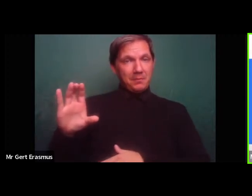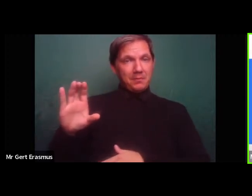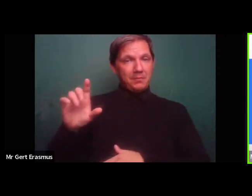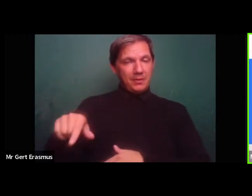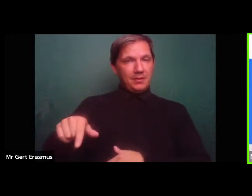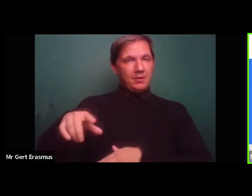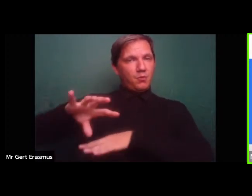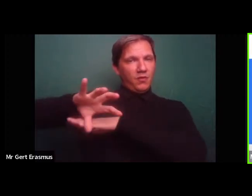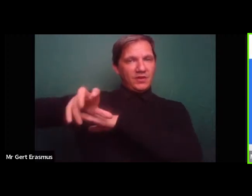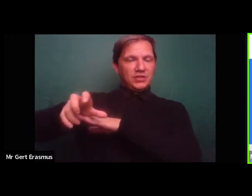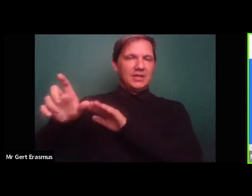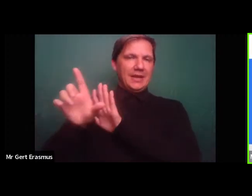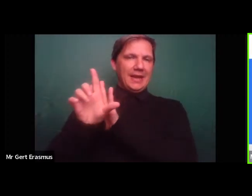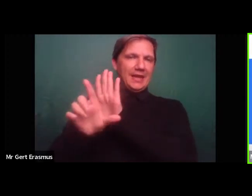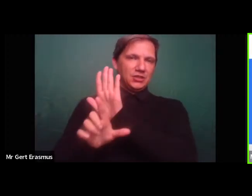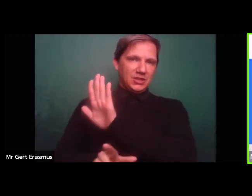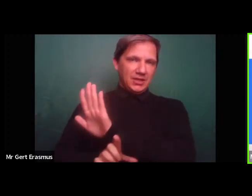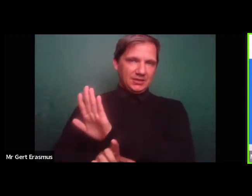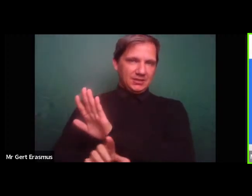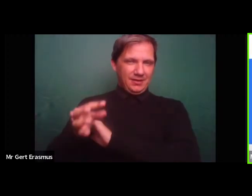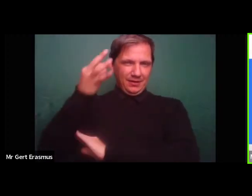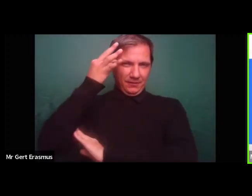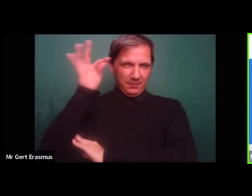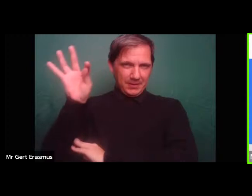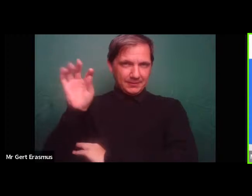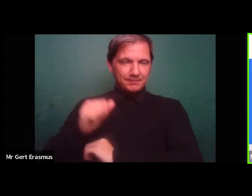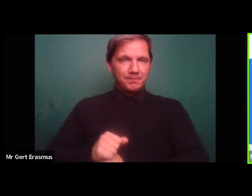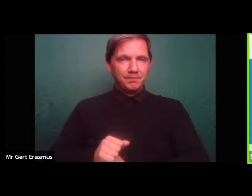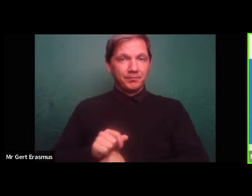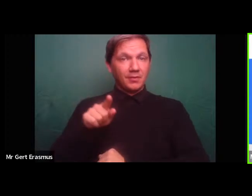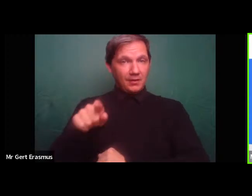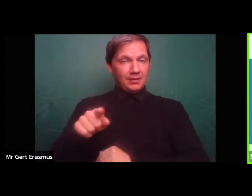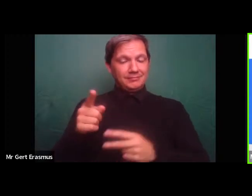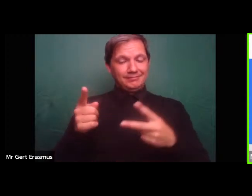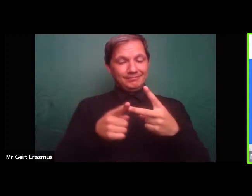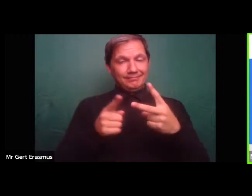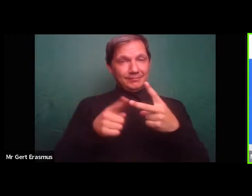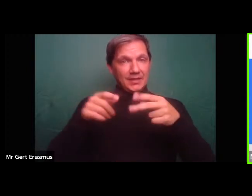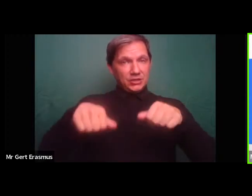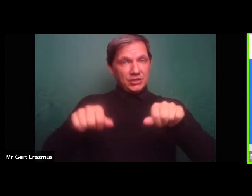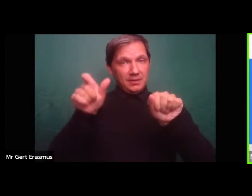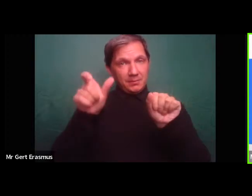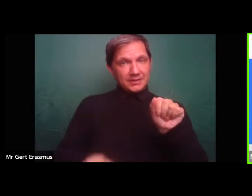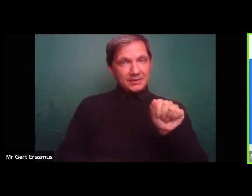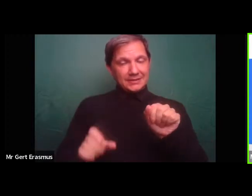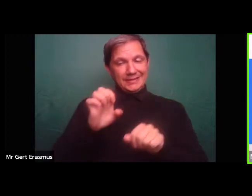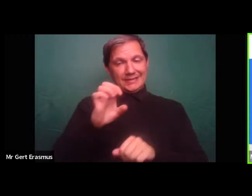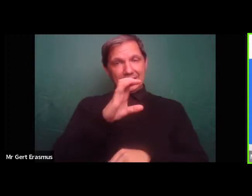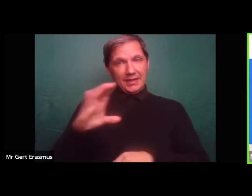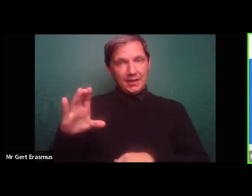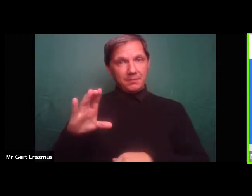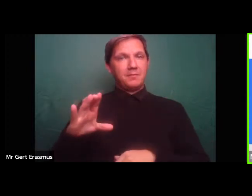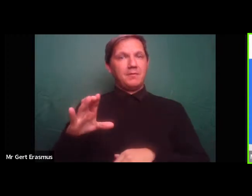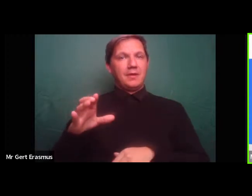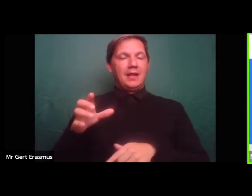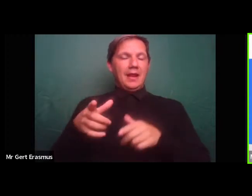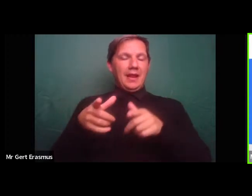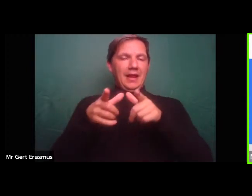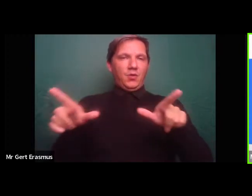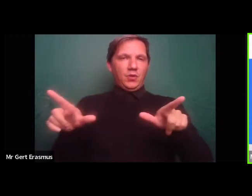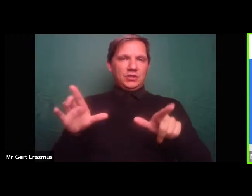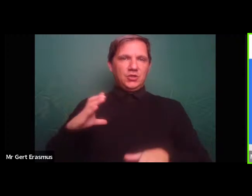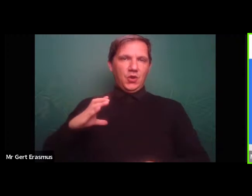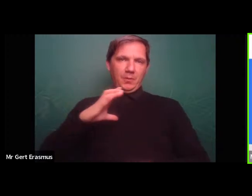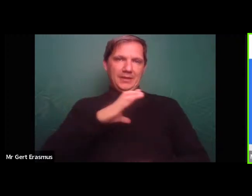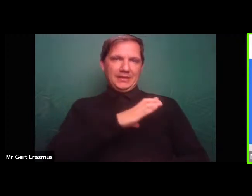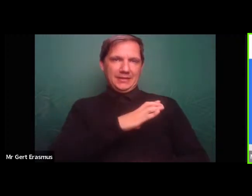Provincial Legislature. She also serves as the chairperson for the Eastern Cape Provincial Languages Committee, that is